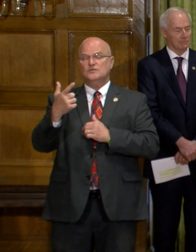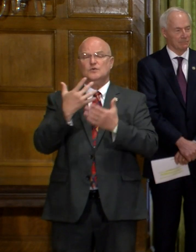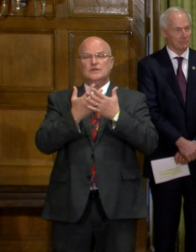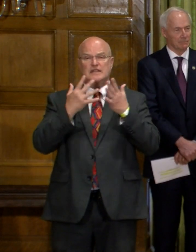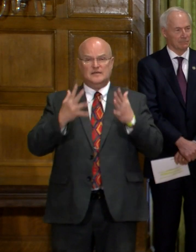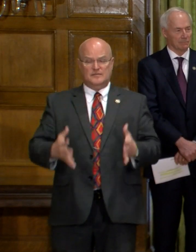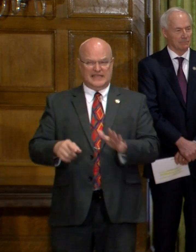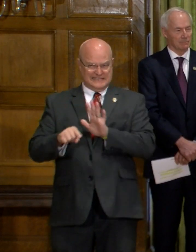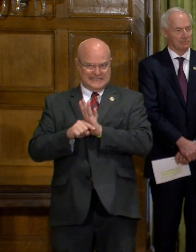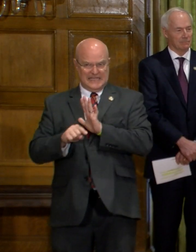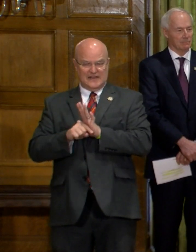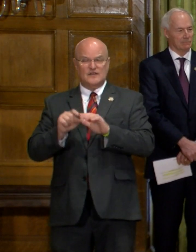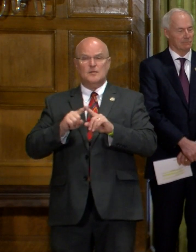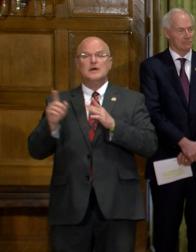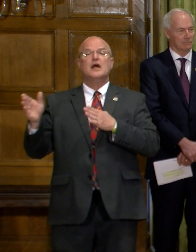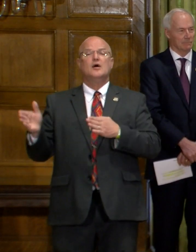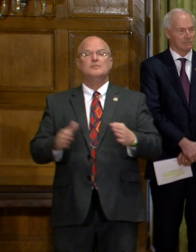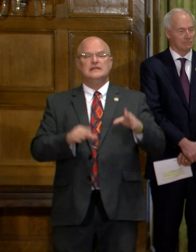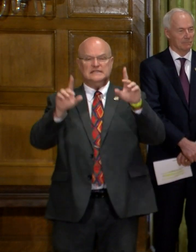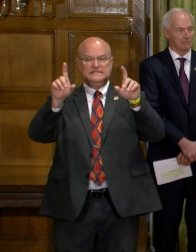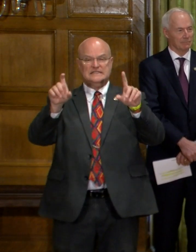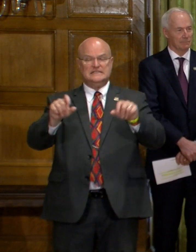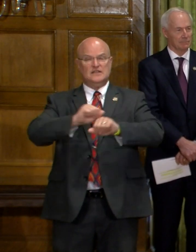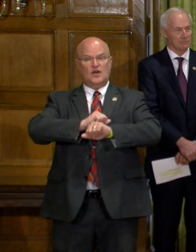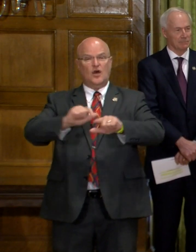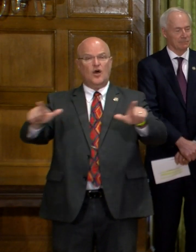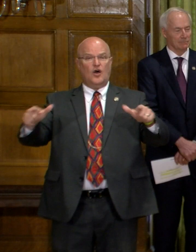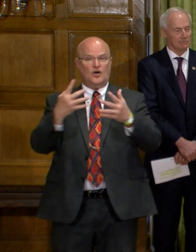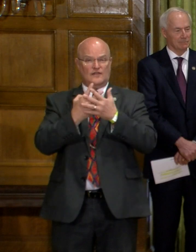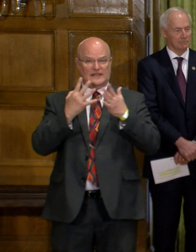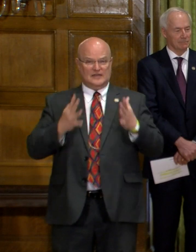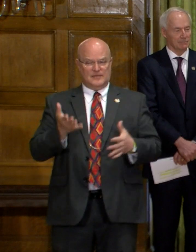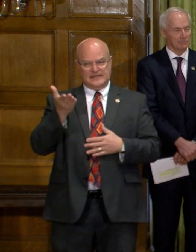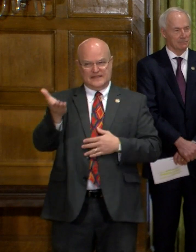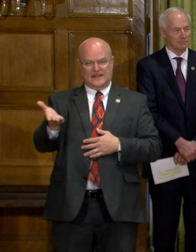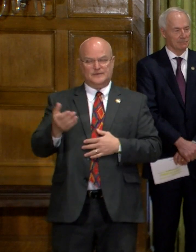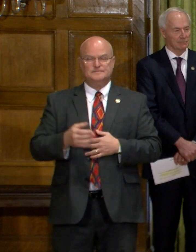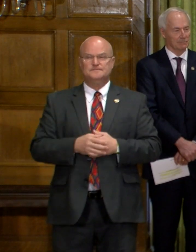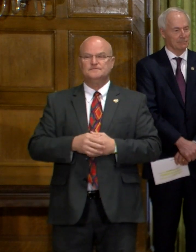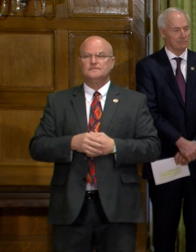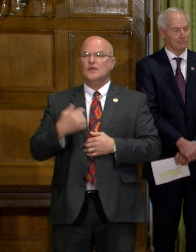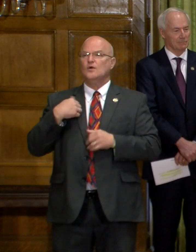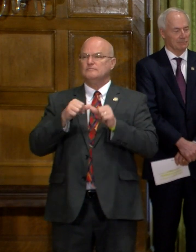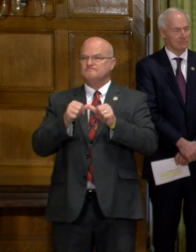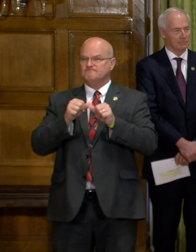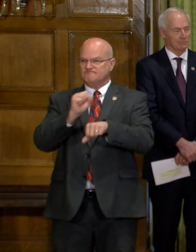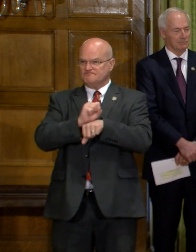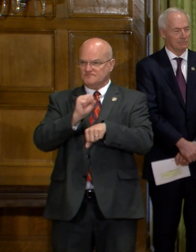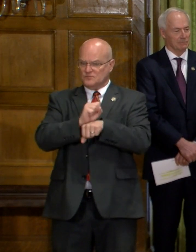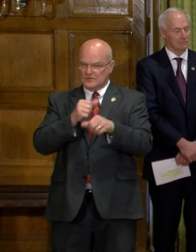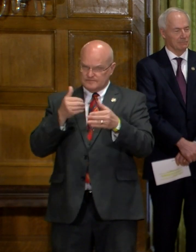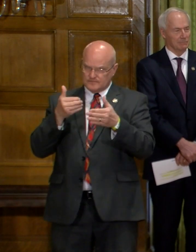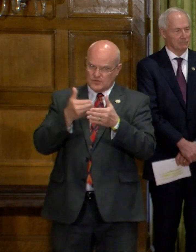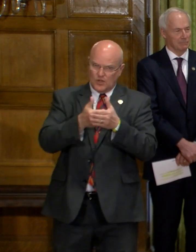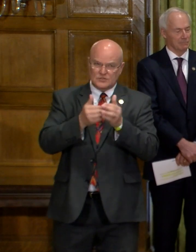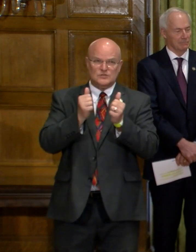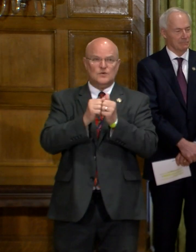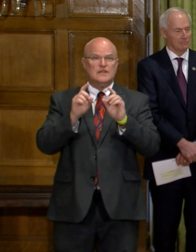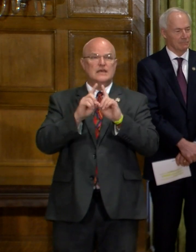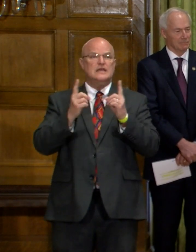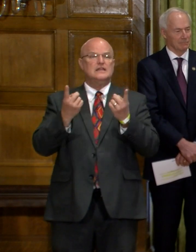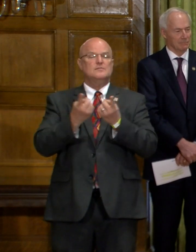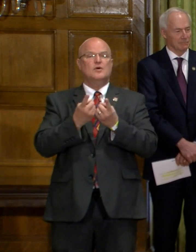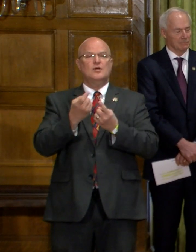that have tested negative, but our plan is to test all of the inmates at that facility. And we're continuing to work very closely with the Department